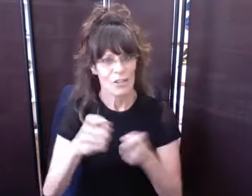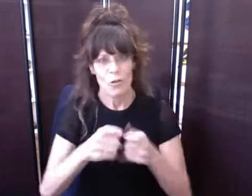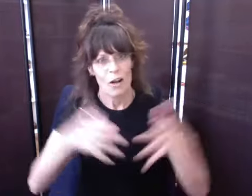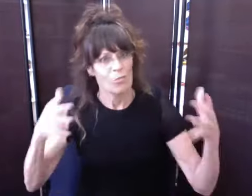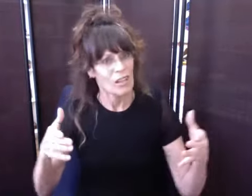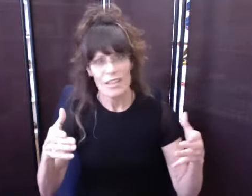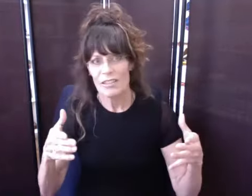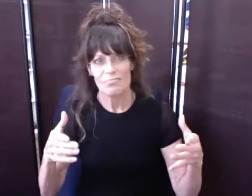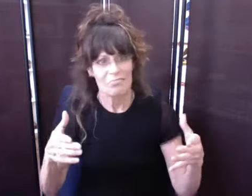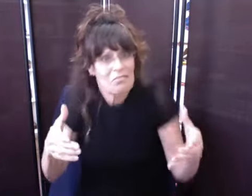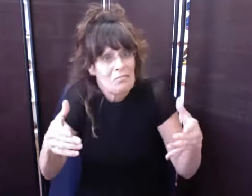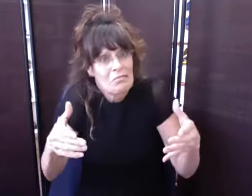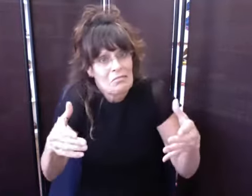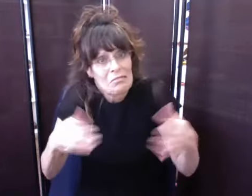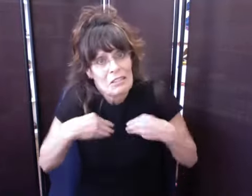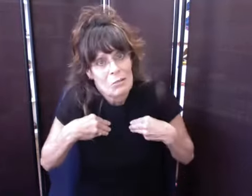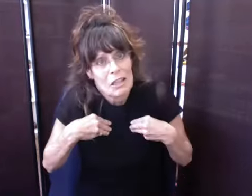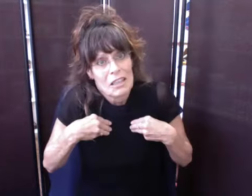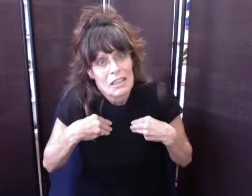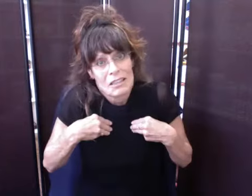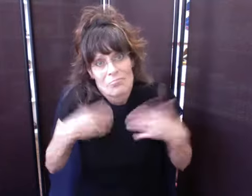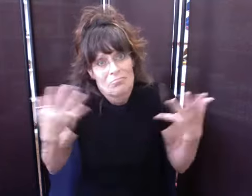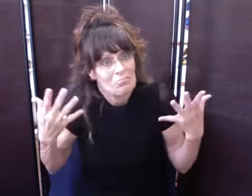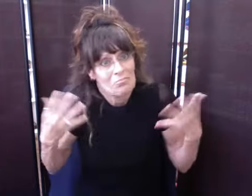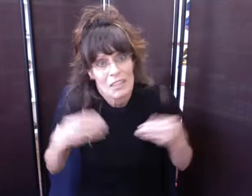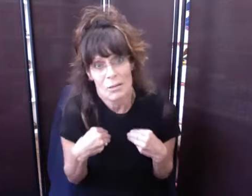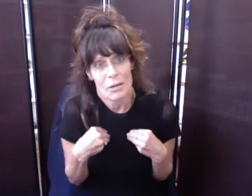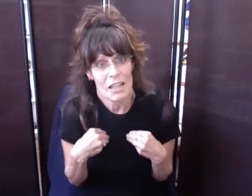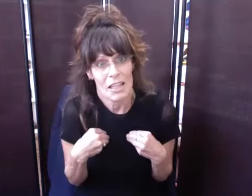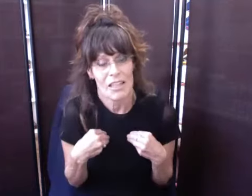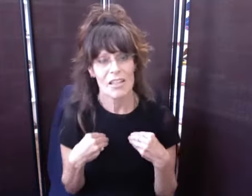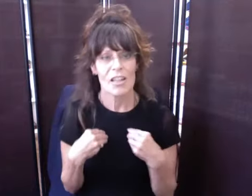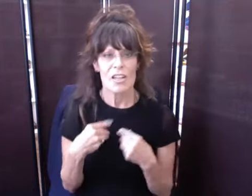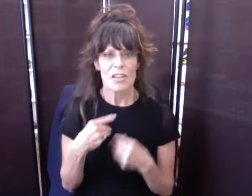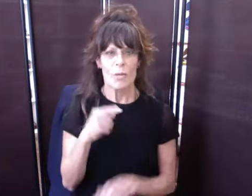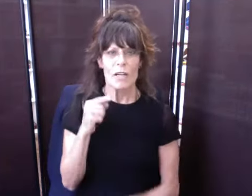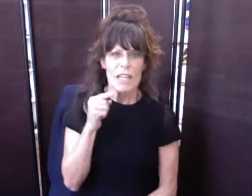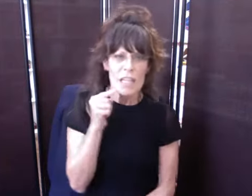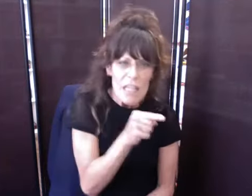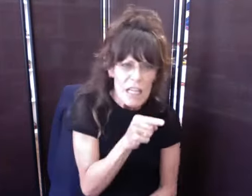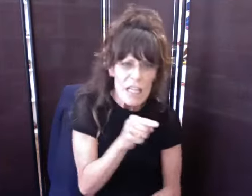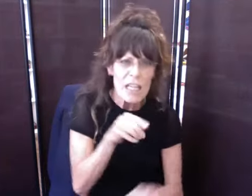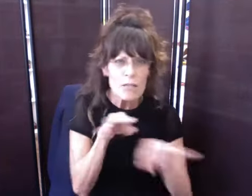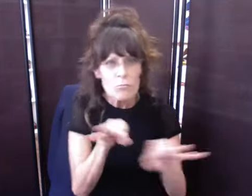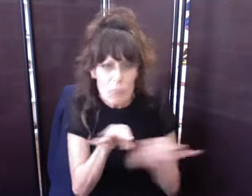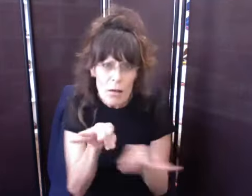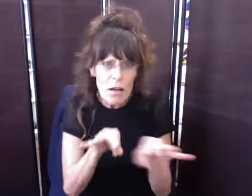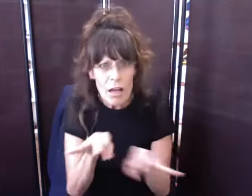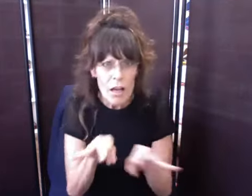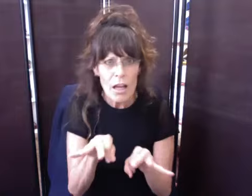way it is. That's just absolutely the way it is. And when Joe put an explanation on what was